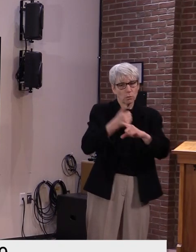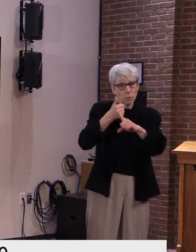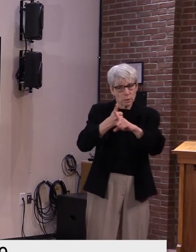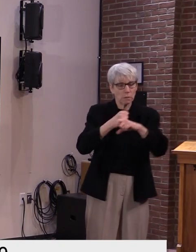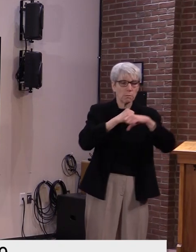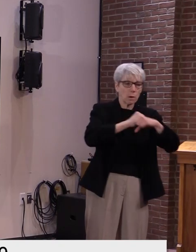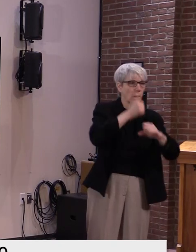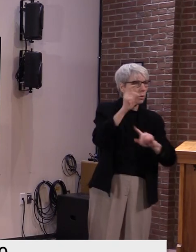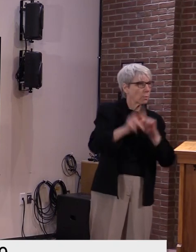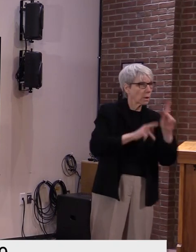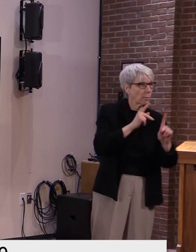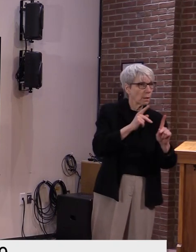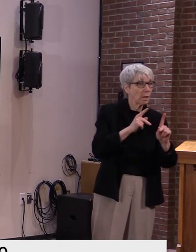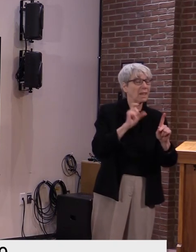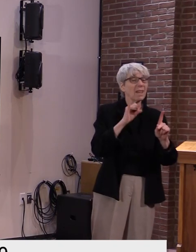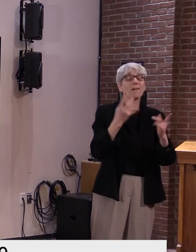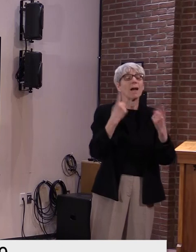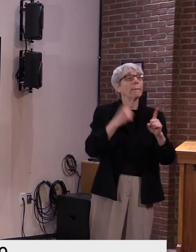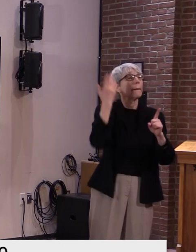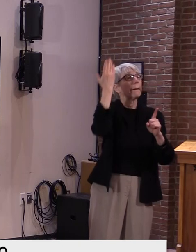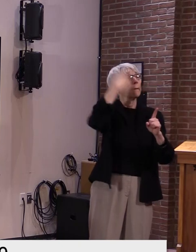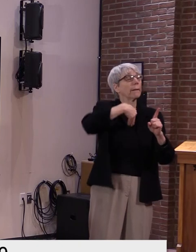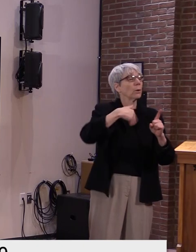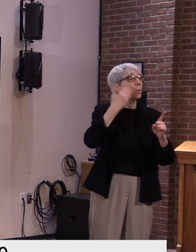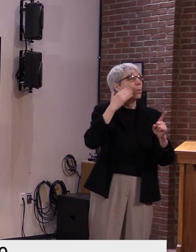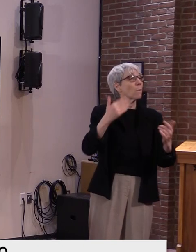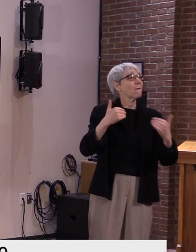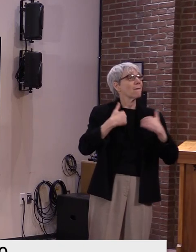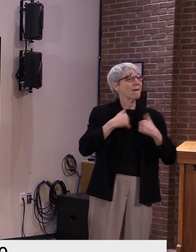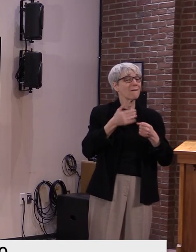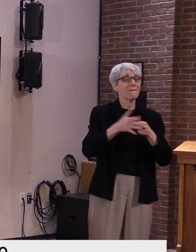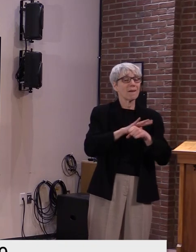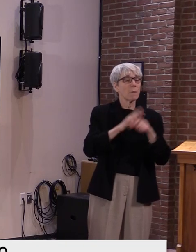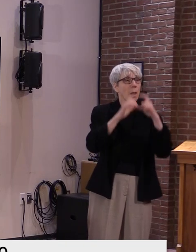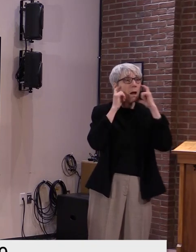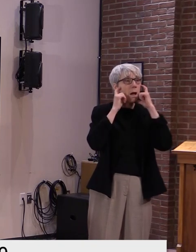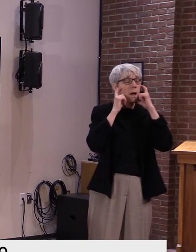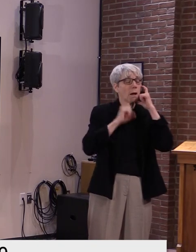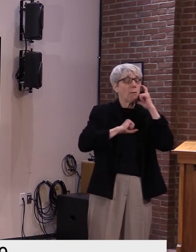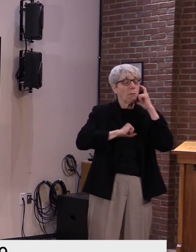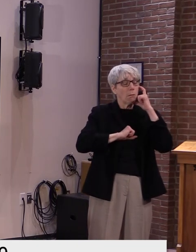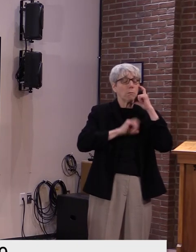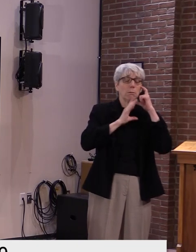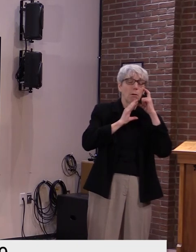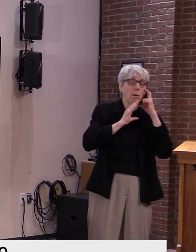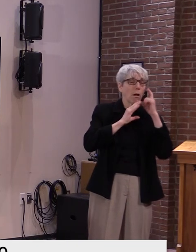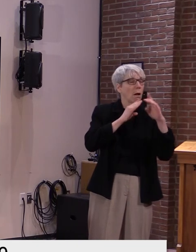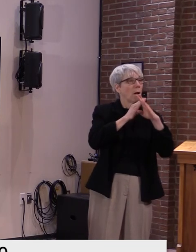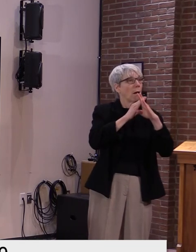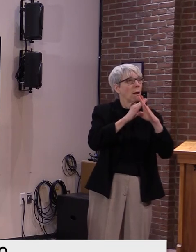So it really is just an easy method to prevent the spread.